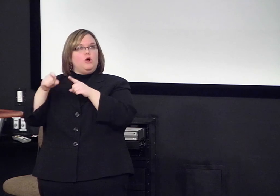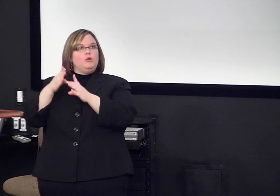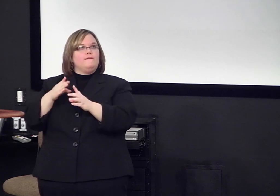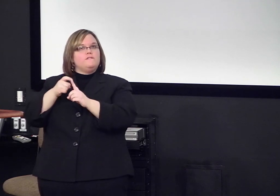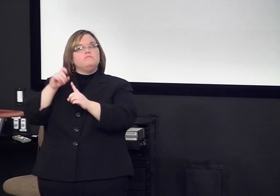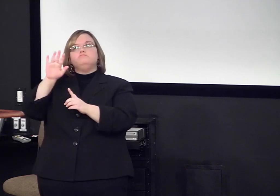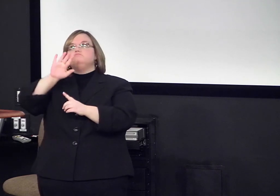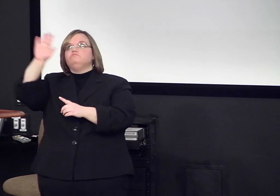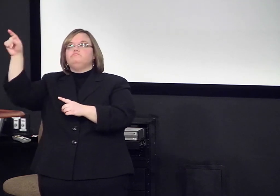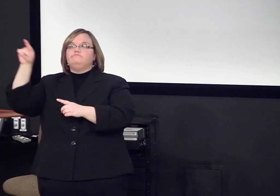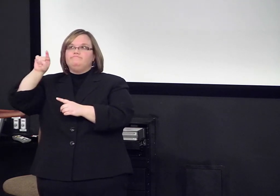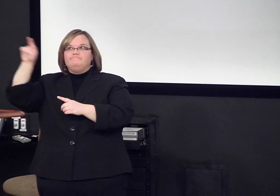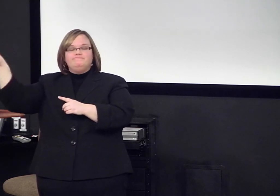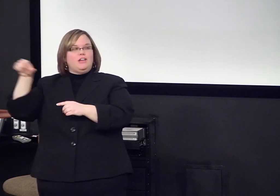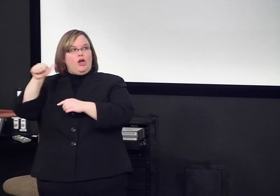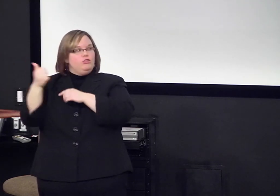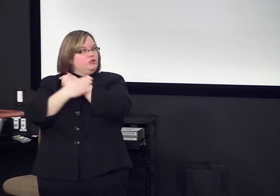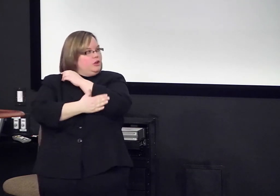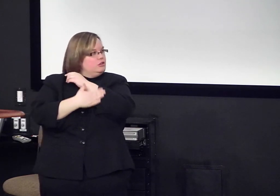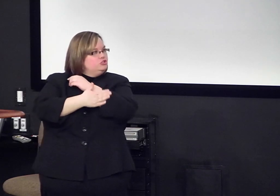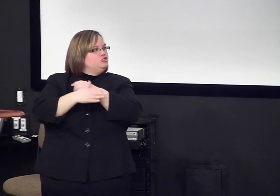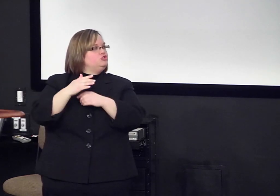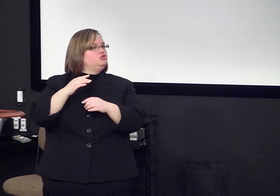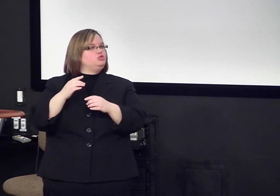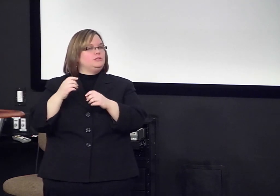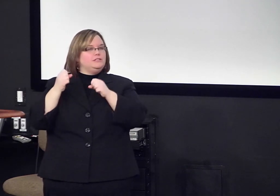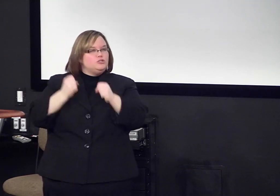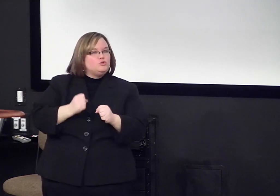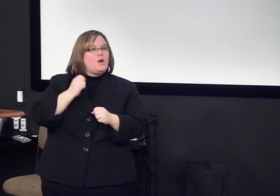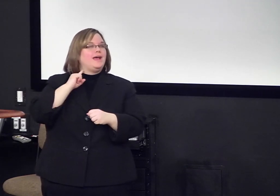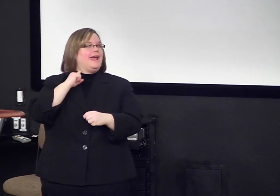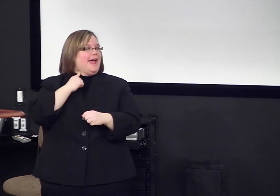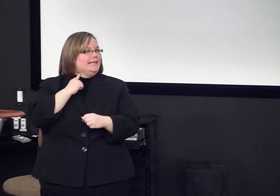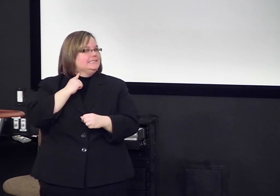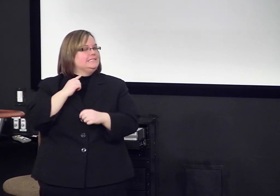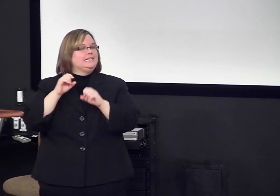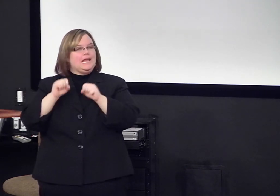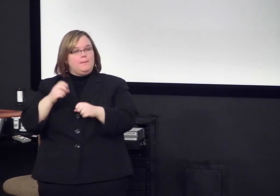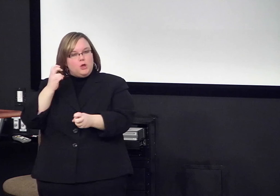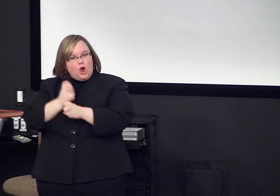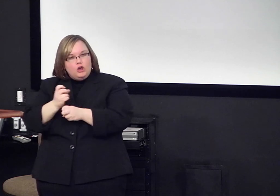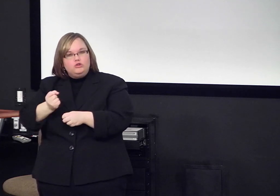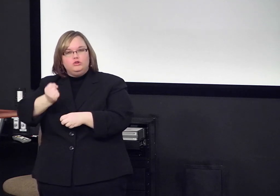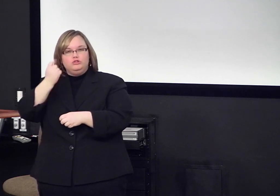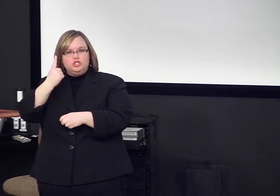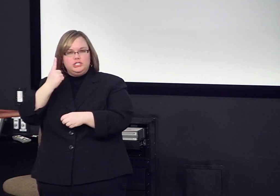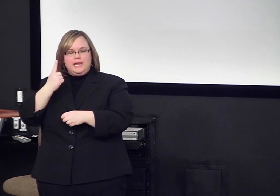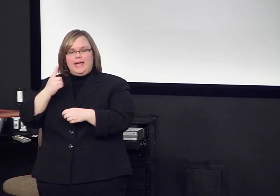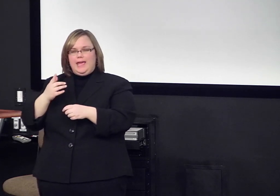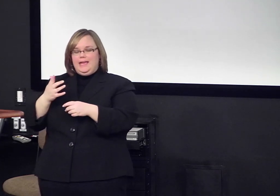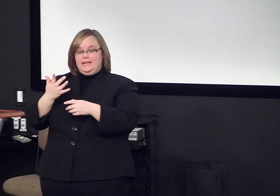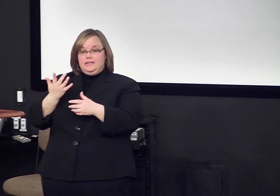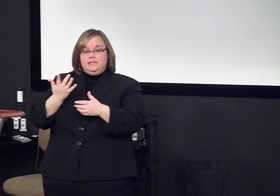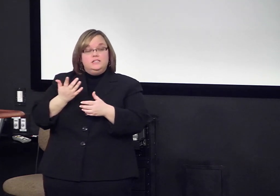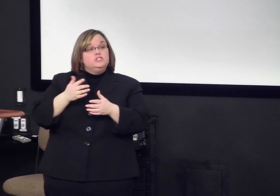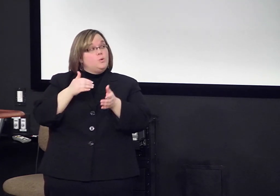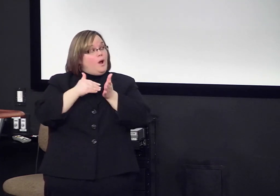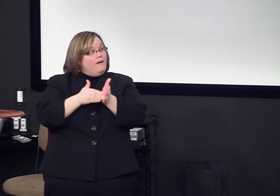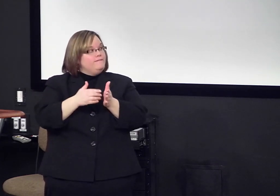hear a hearing caller from another country with a very strong accent. It can be difficult to understand